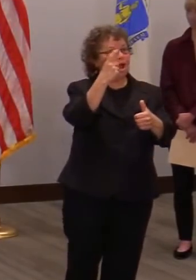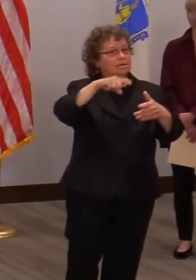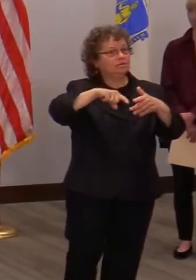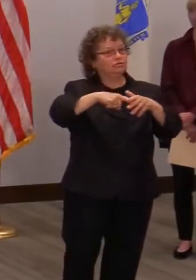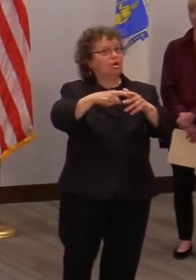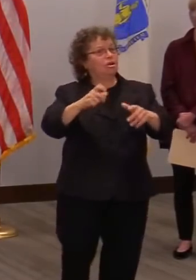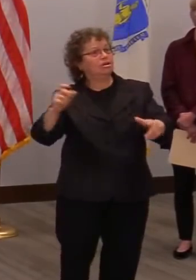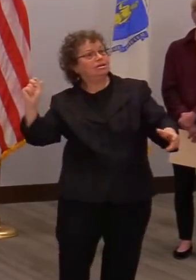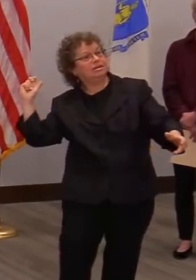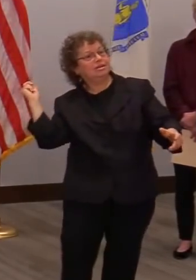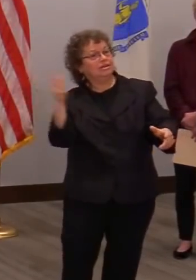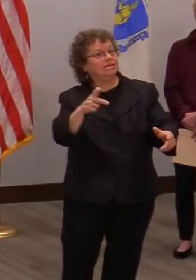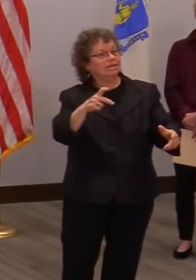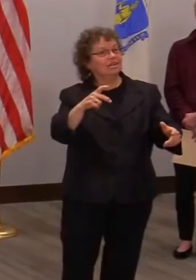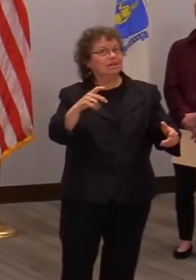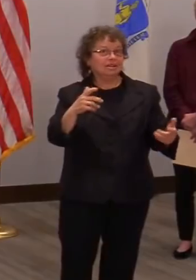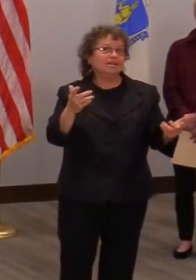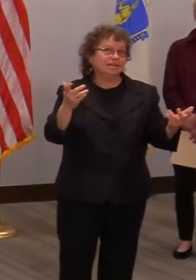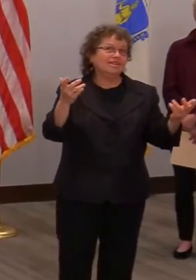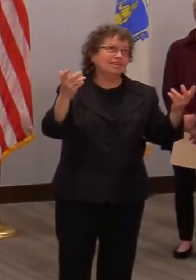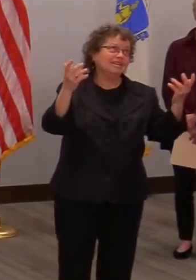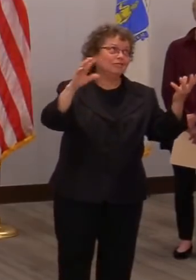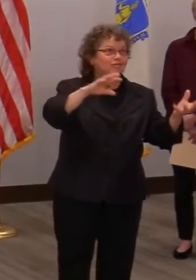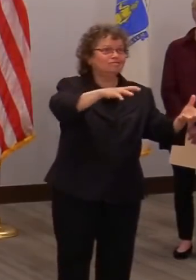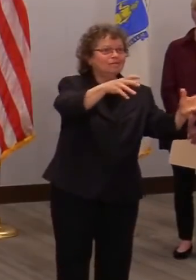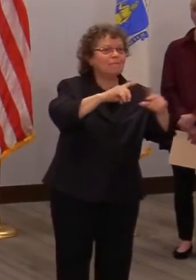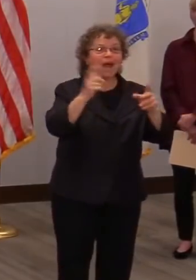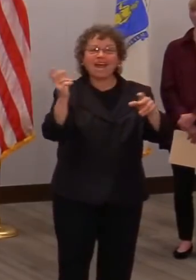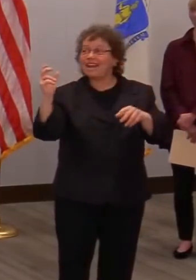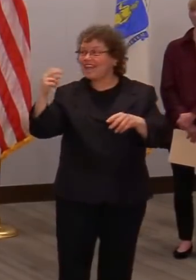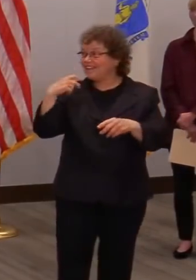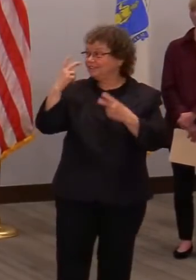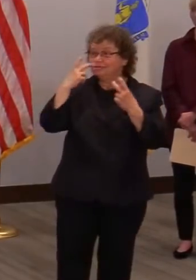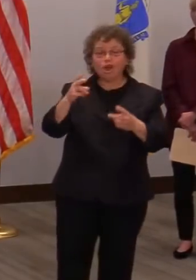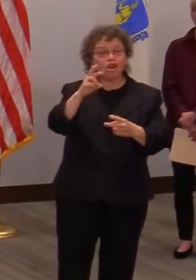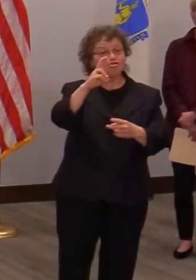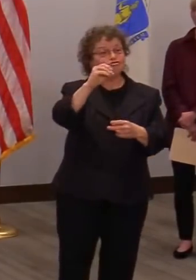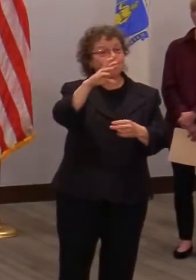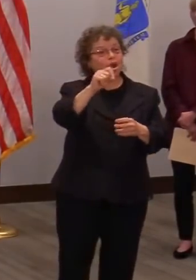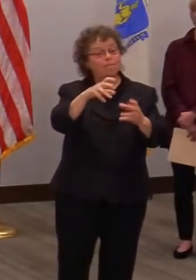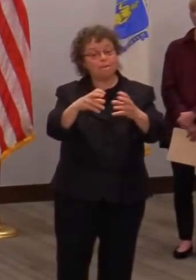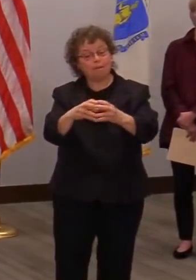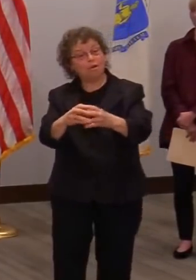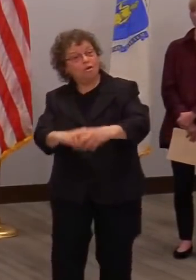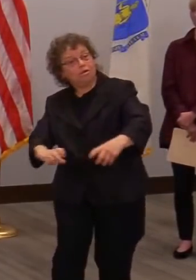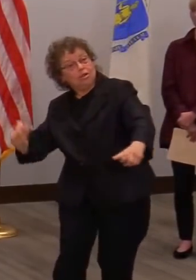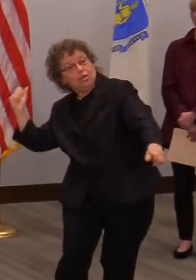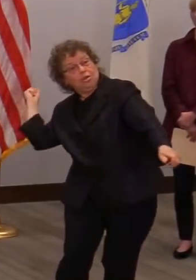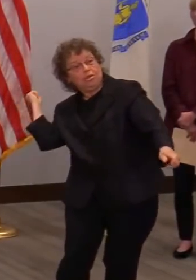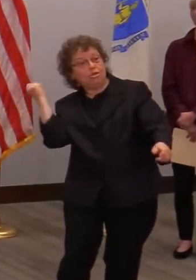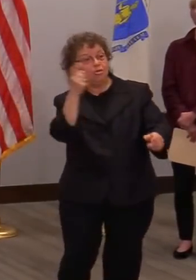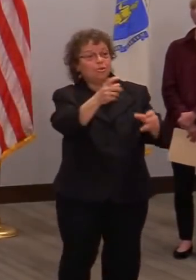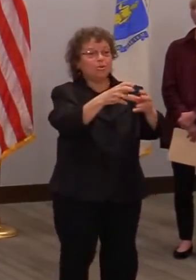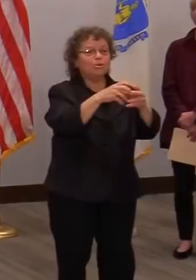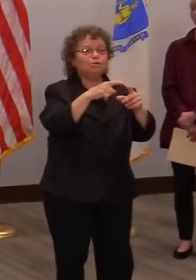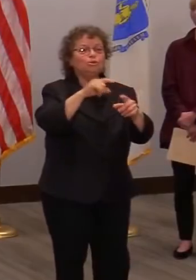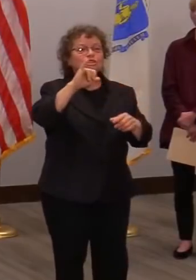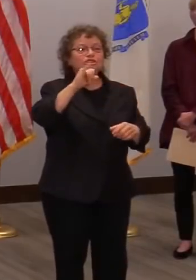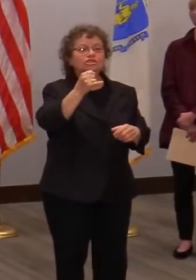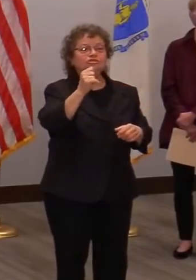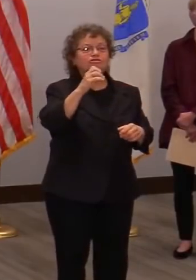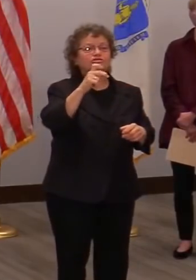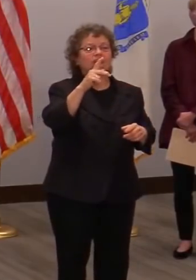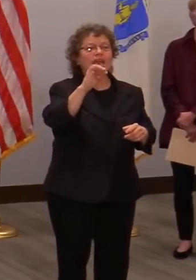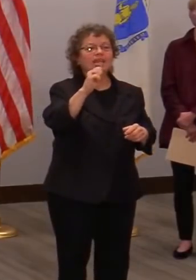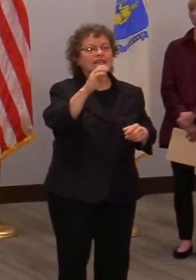forgettable season. We acknowledge that. But seeing Robert throw that ball to Jackie Bradley Jr. in